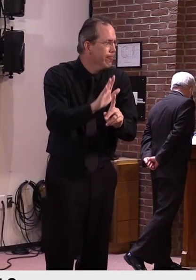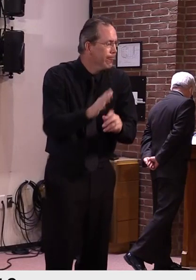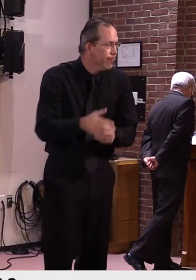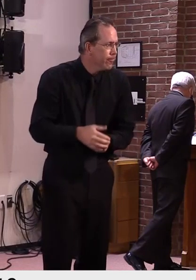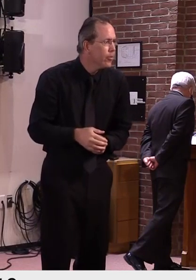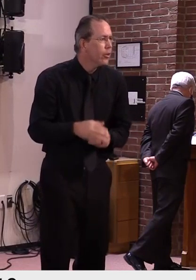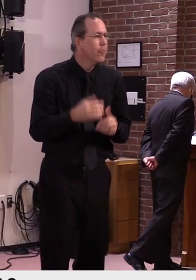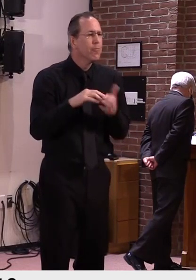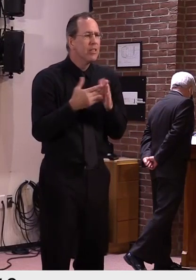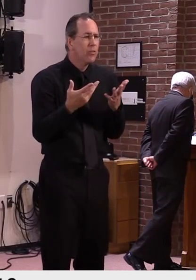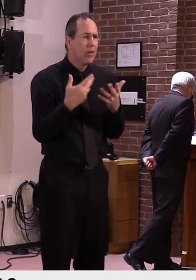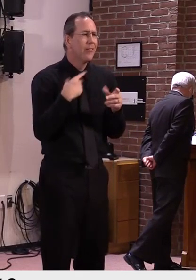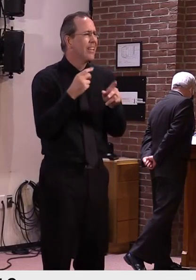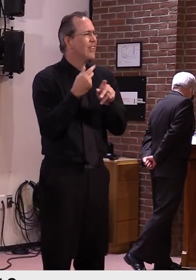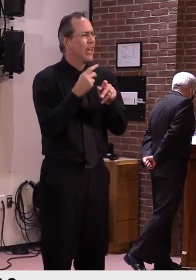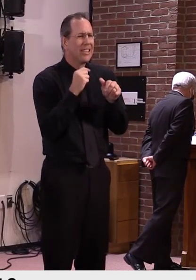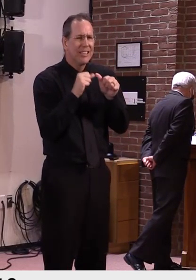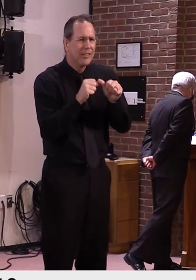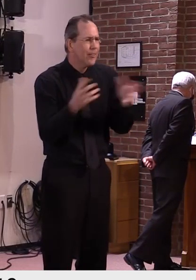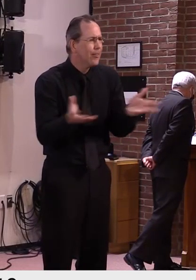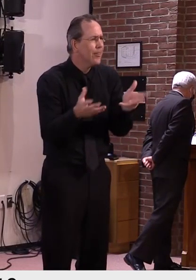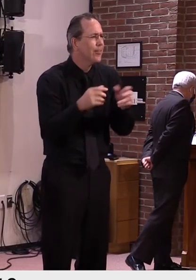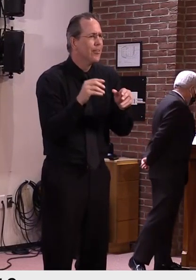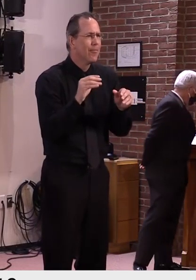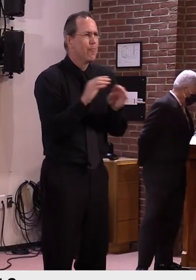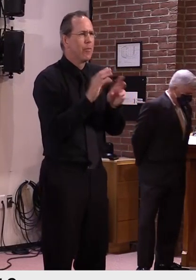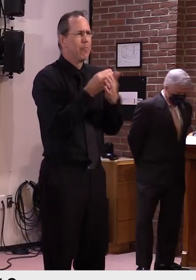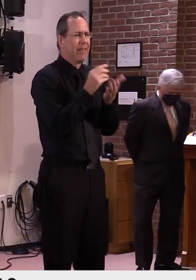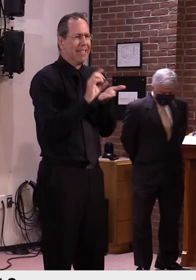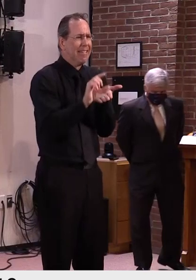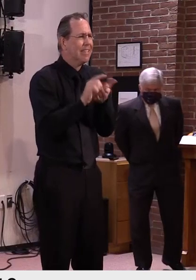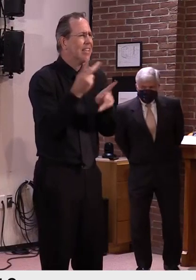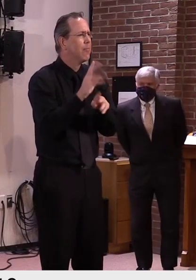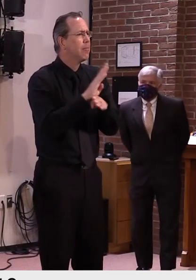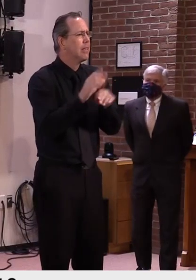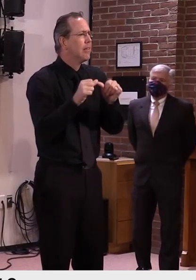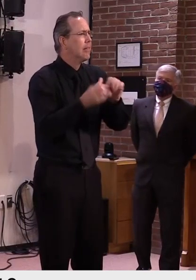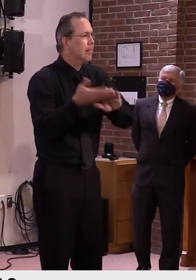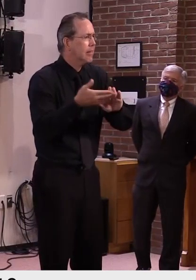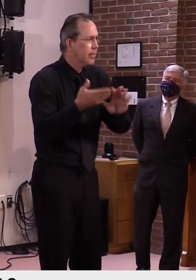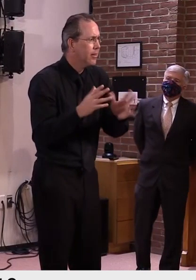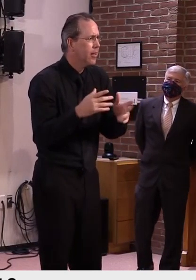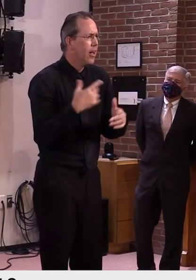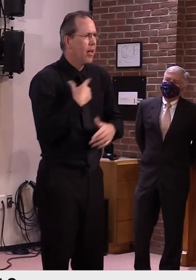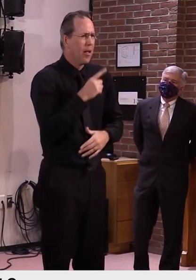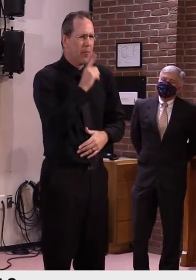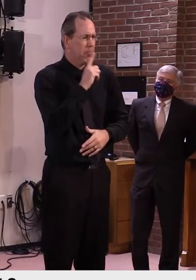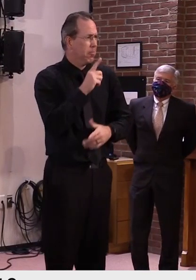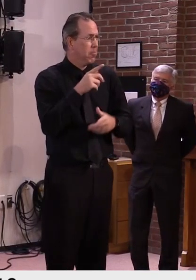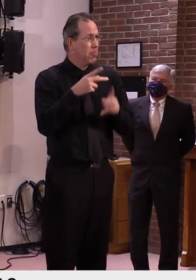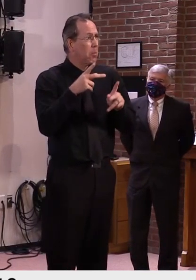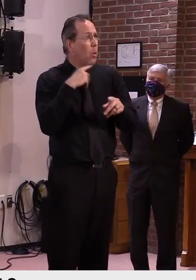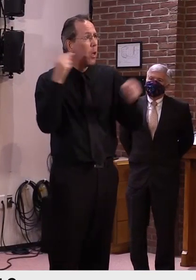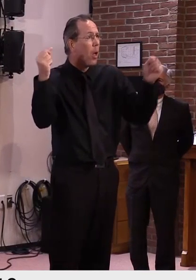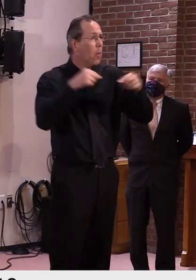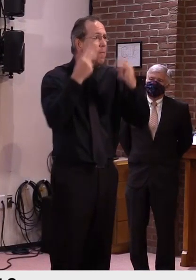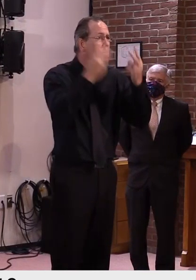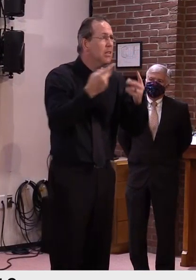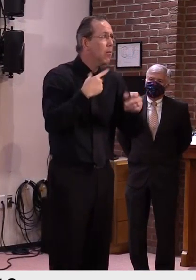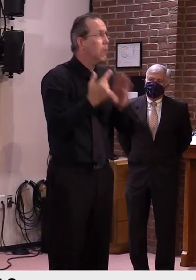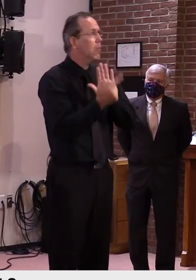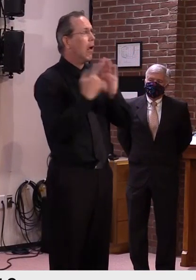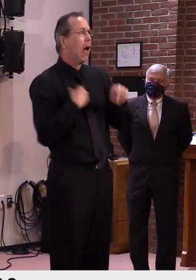continue to do everything we can to help, but we haven't banned anybody from coming into Vermont, just to be absolutely